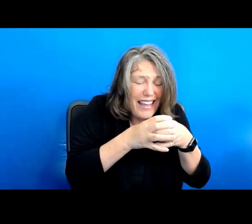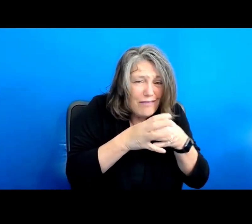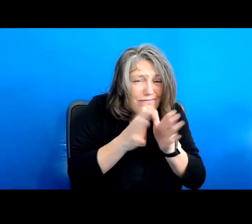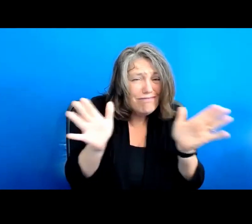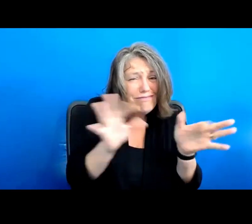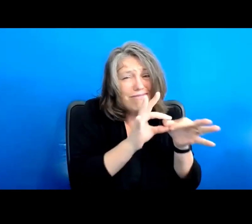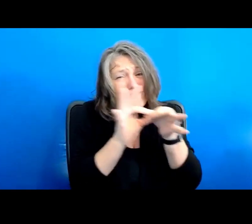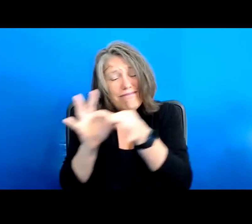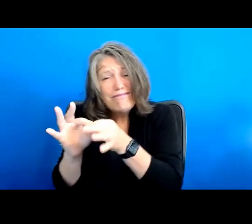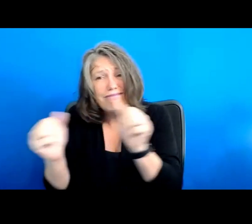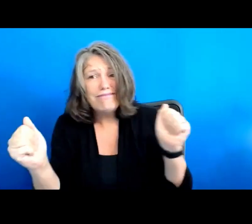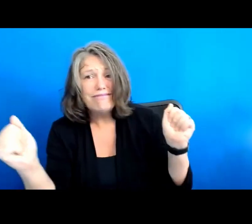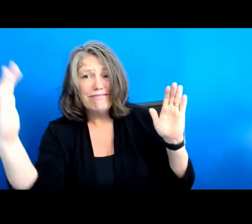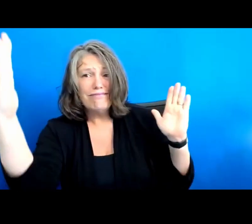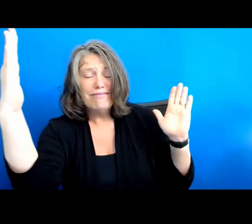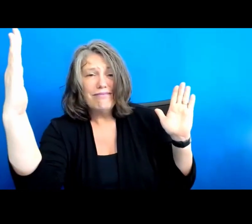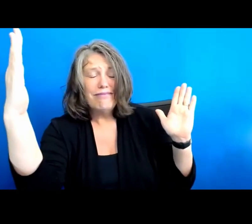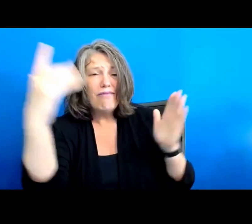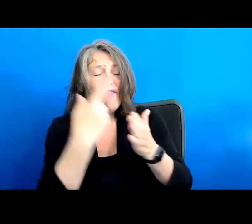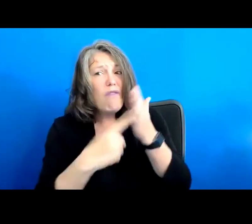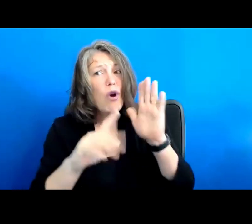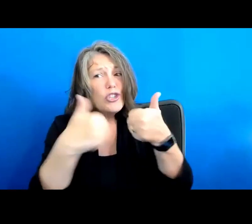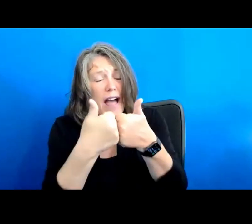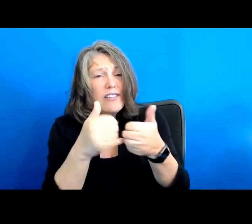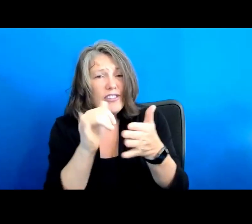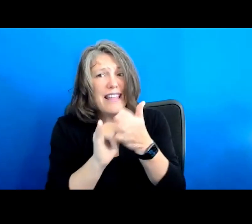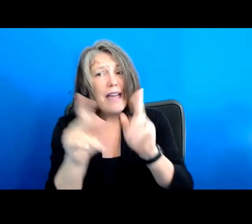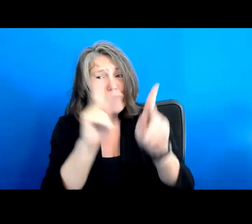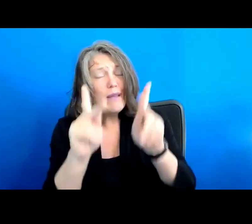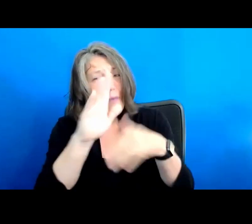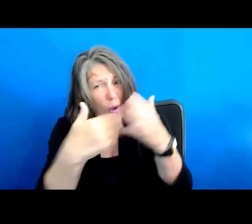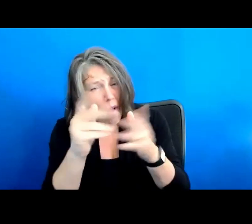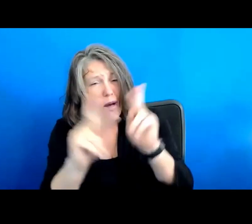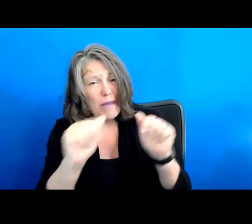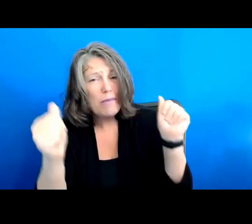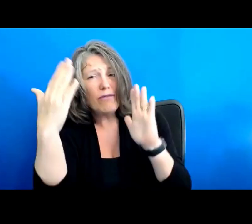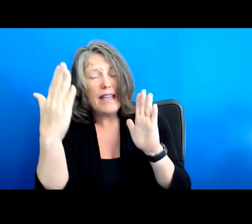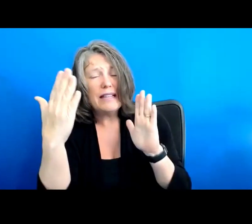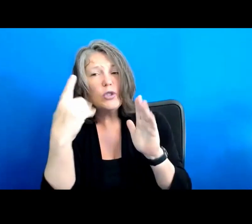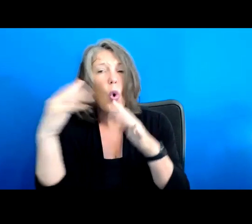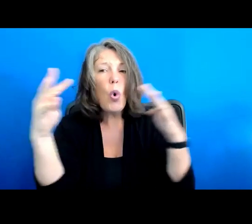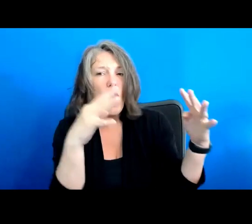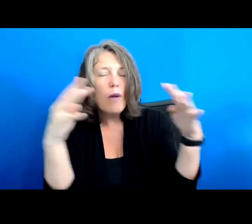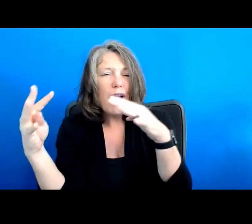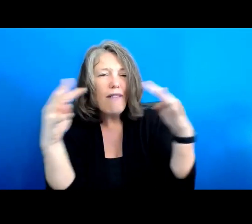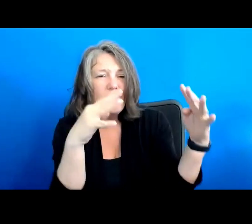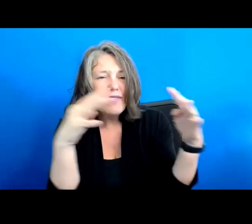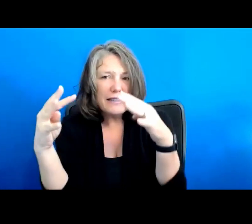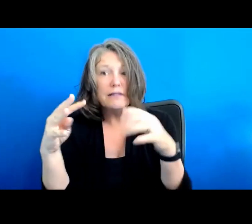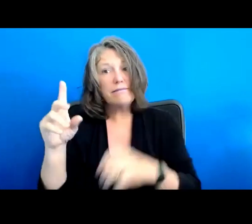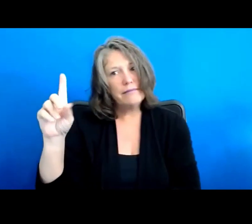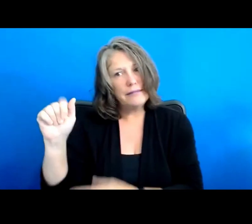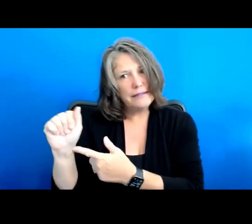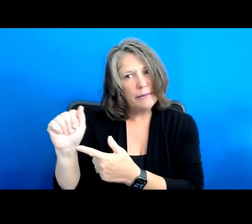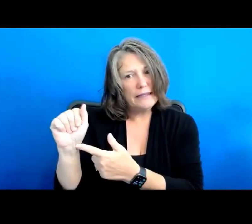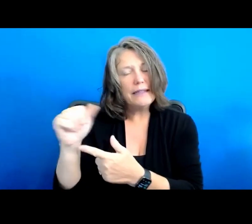challenges facing humankind. For example, armed conflicts and disability.